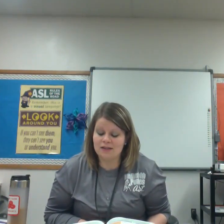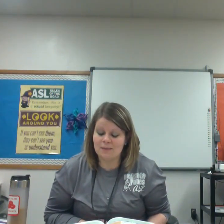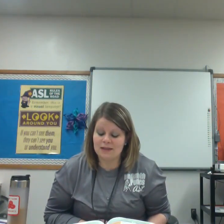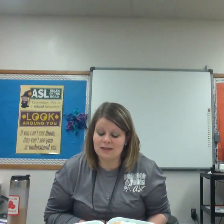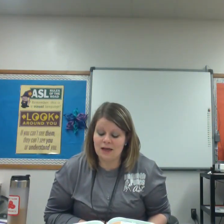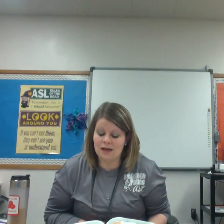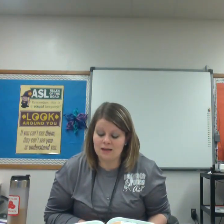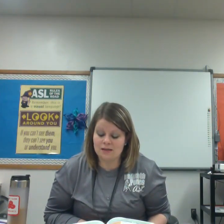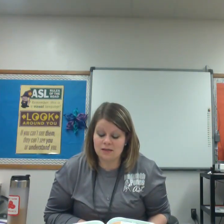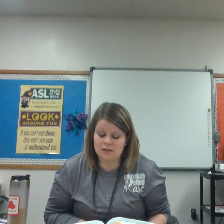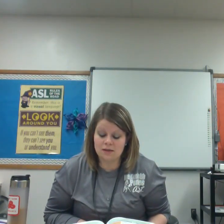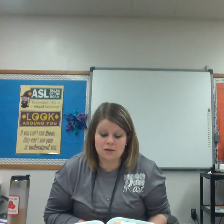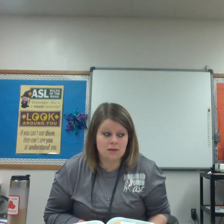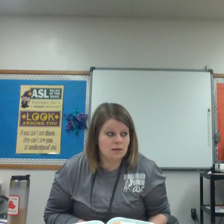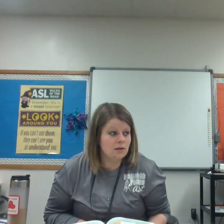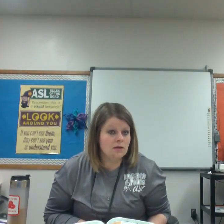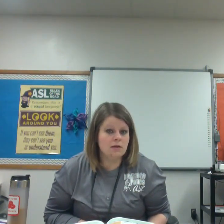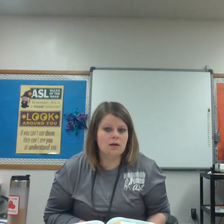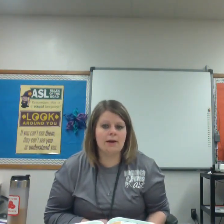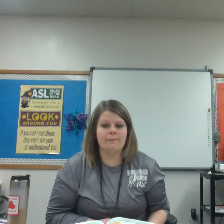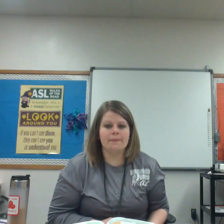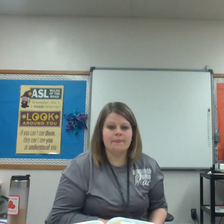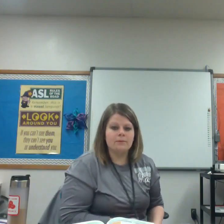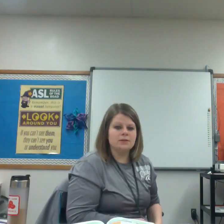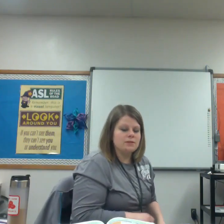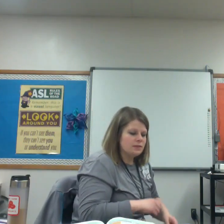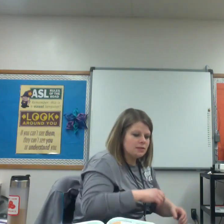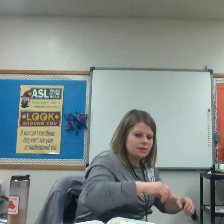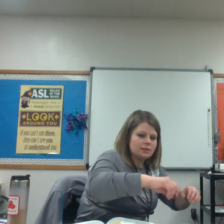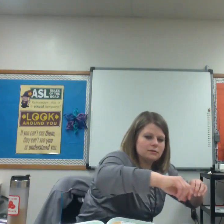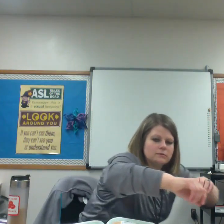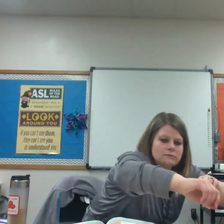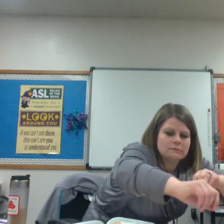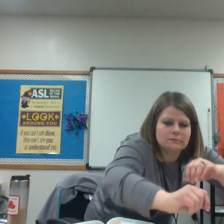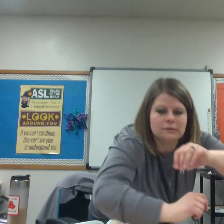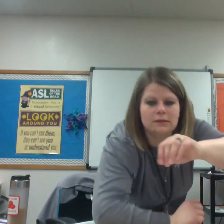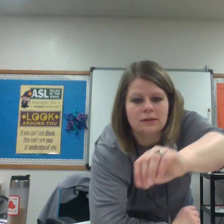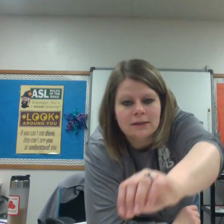depict the eyes. It's done. The time's done. Okay, we'll just restart it.